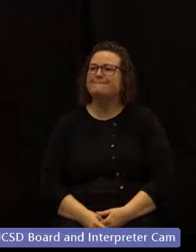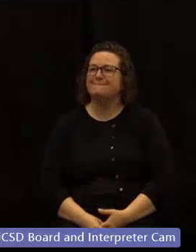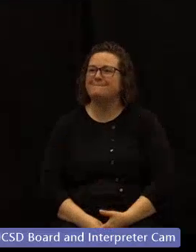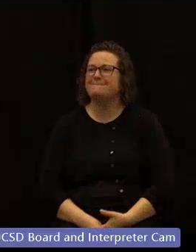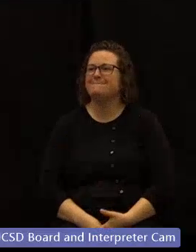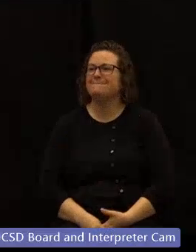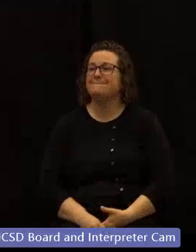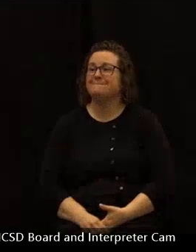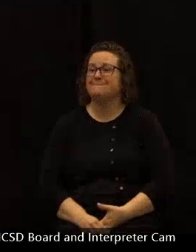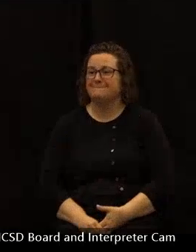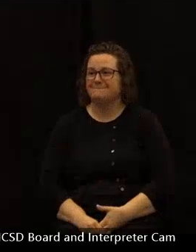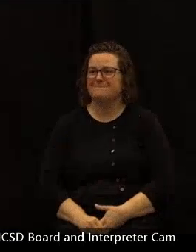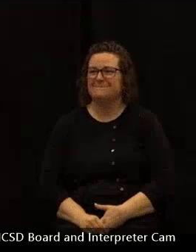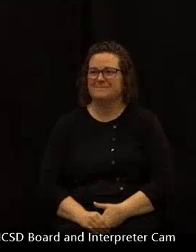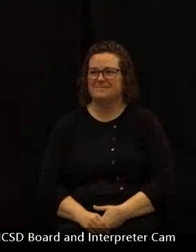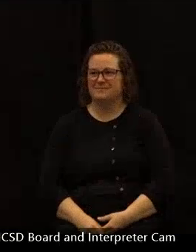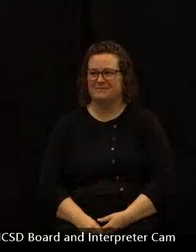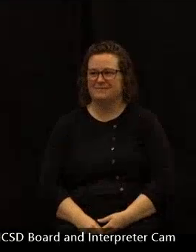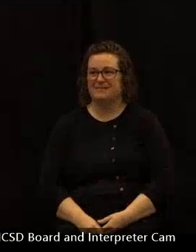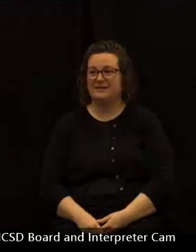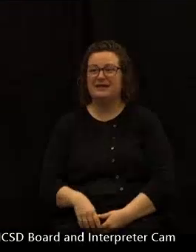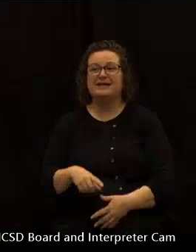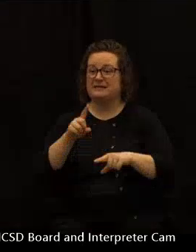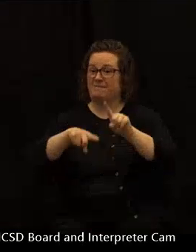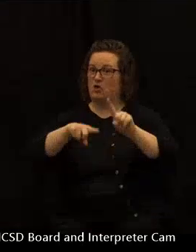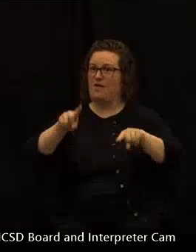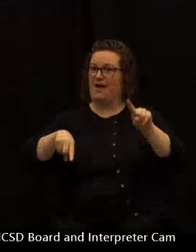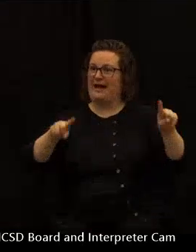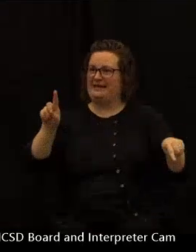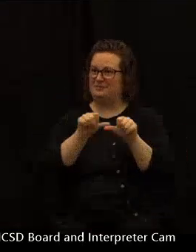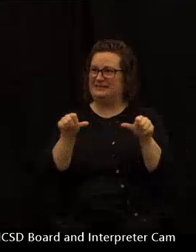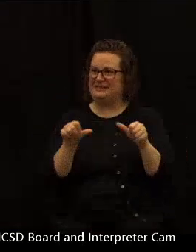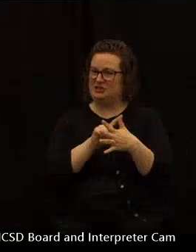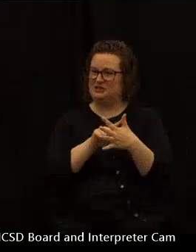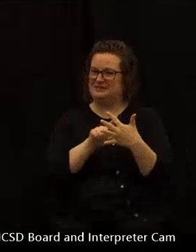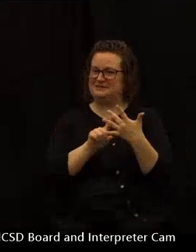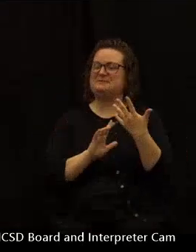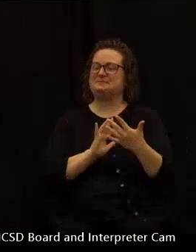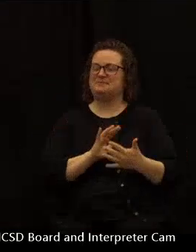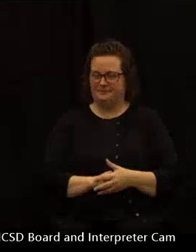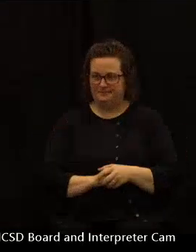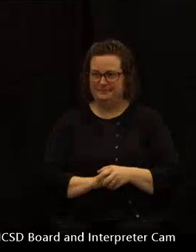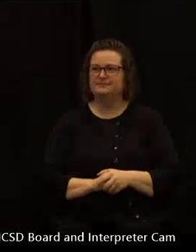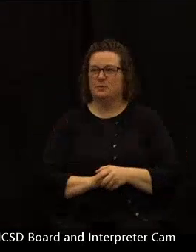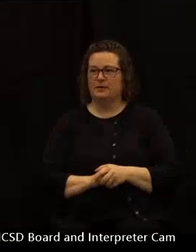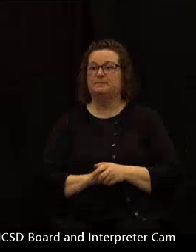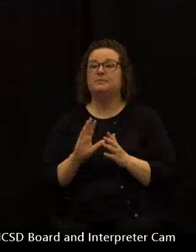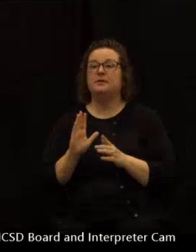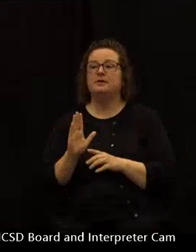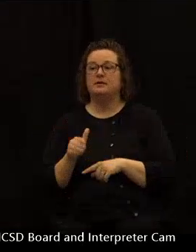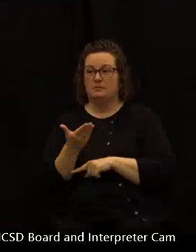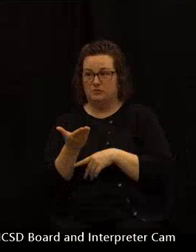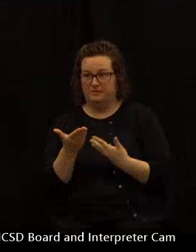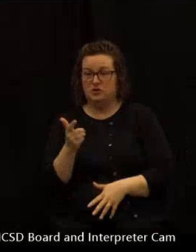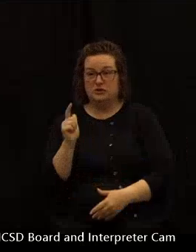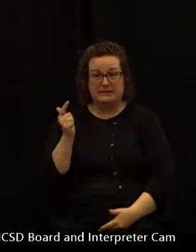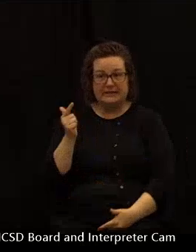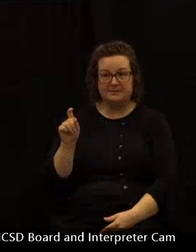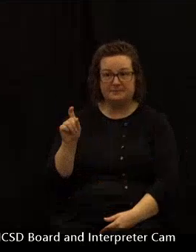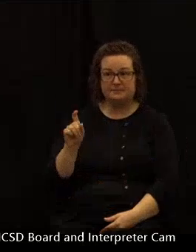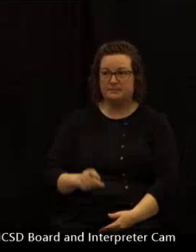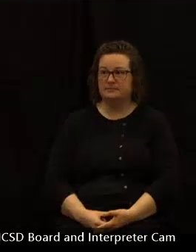So moved. It's very a variety. So Tammy has done that. I have a second.